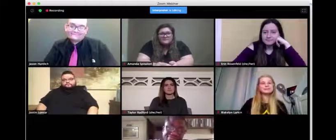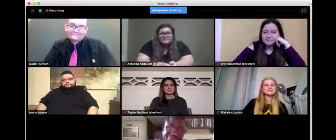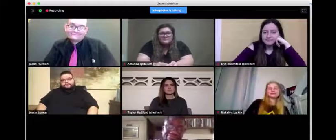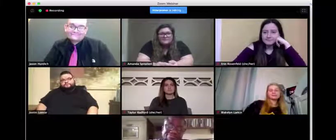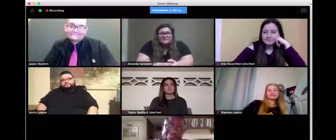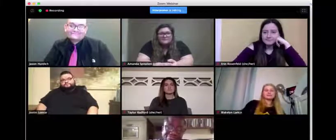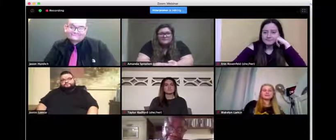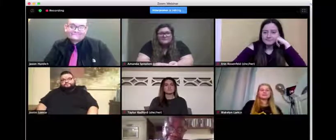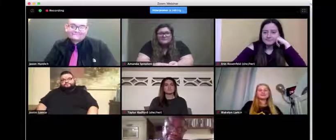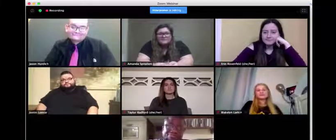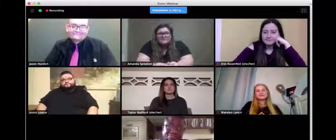Taylor.